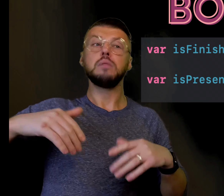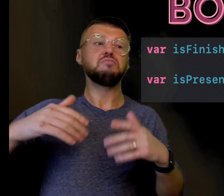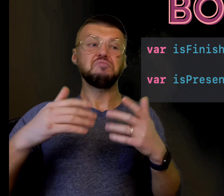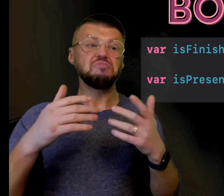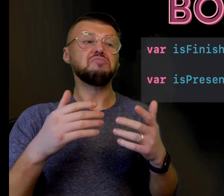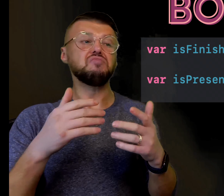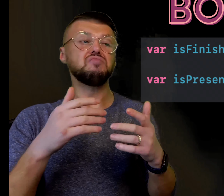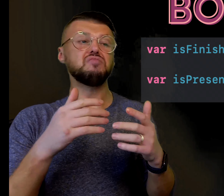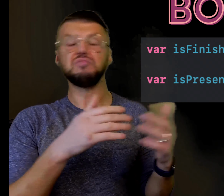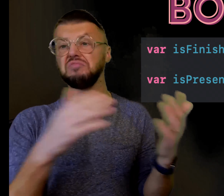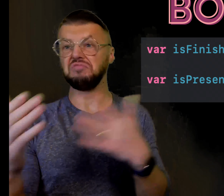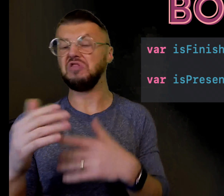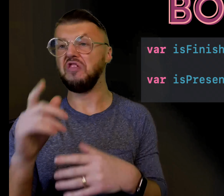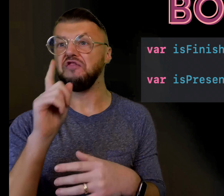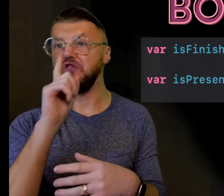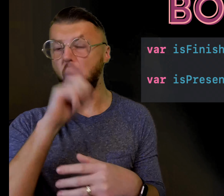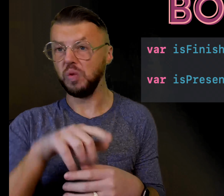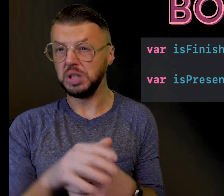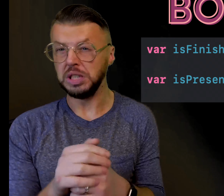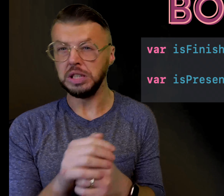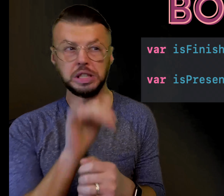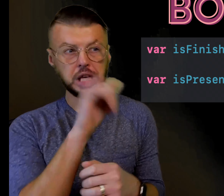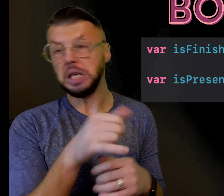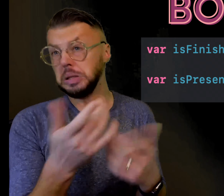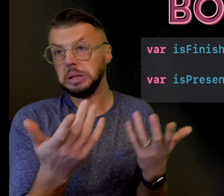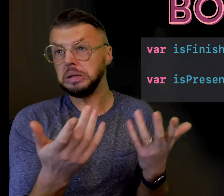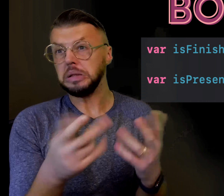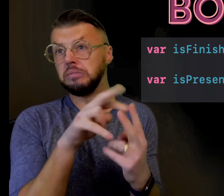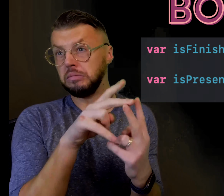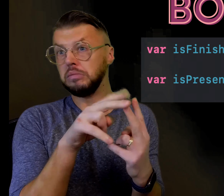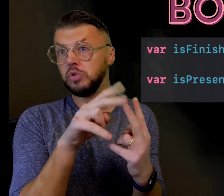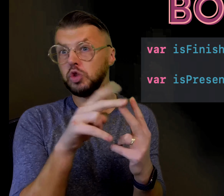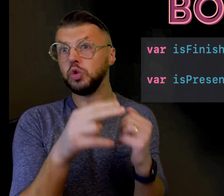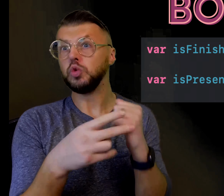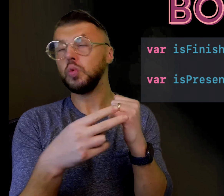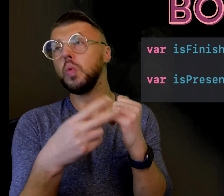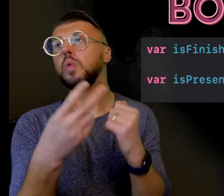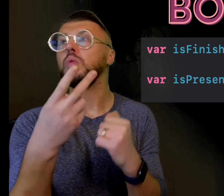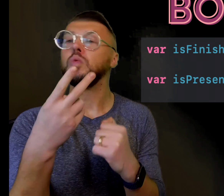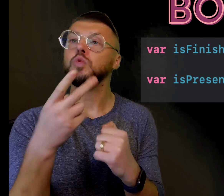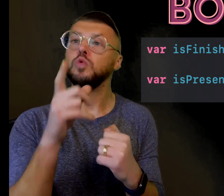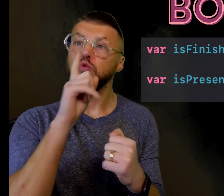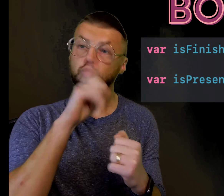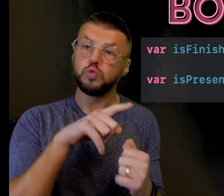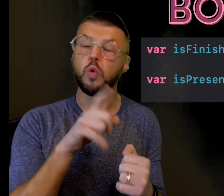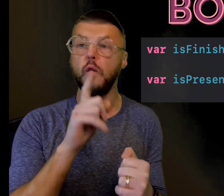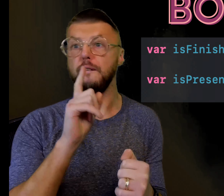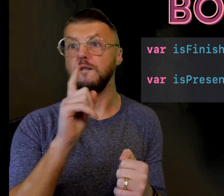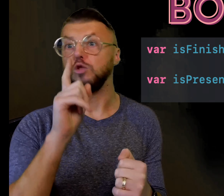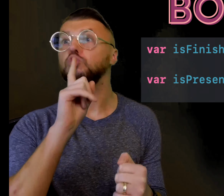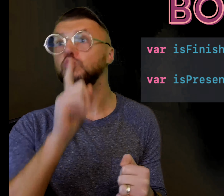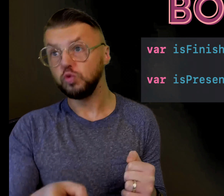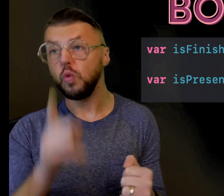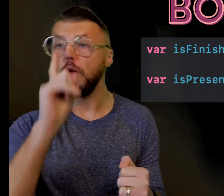And if your program has not been finished yet, so your variable will be false. So it